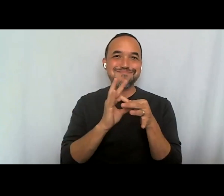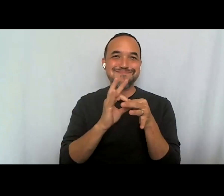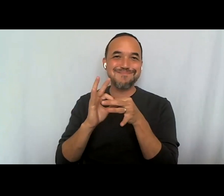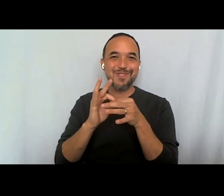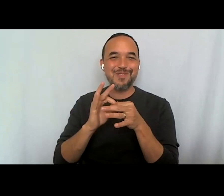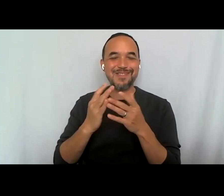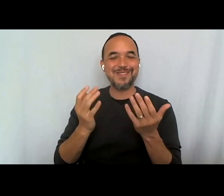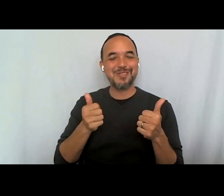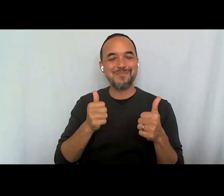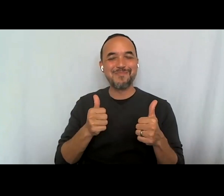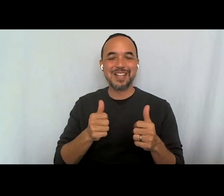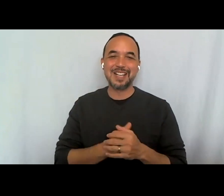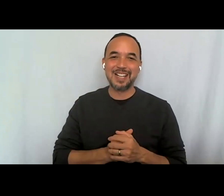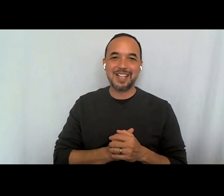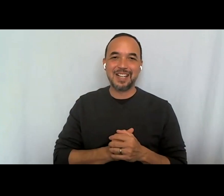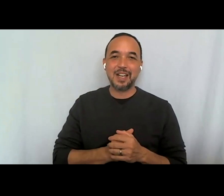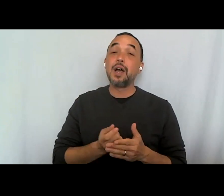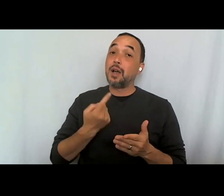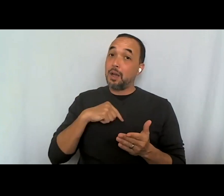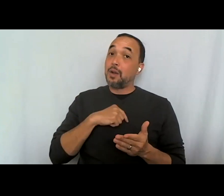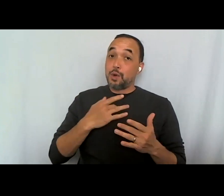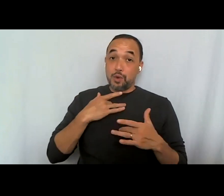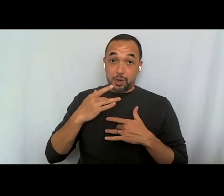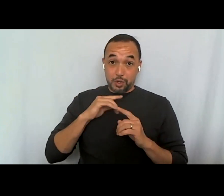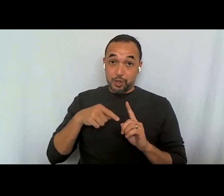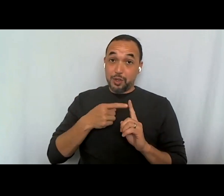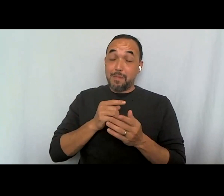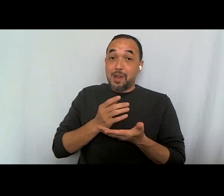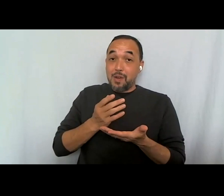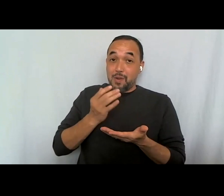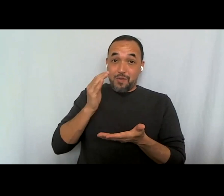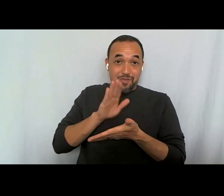We were concerned about academic readiness prior to this.